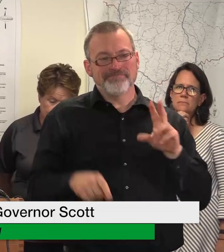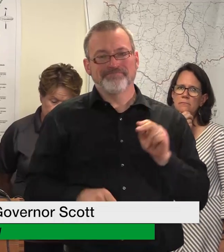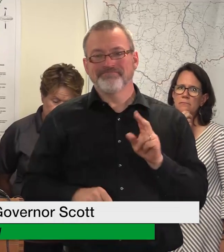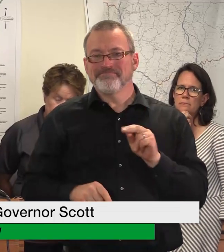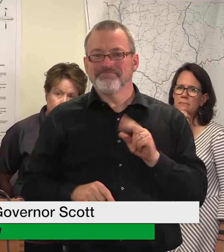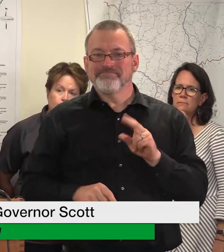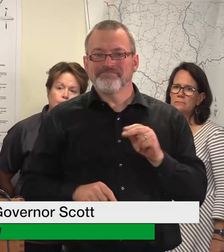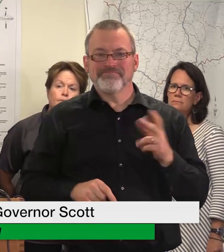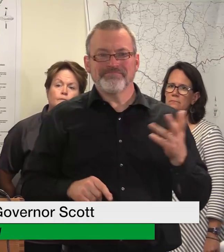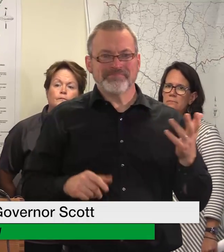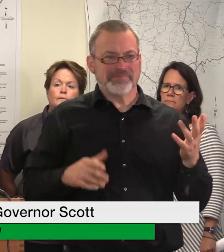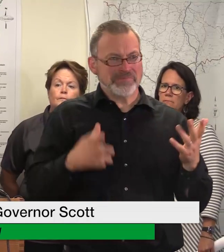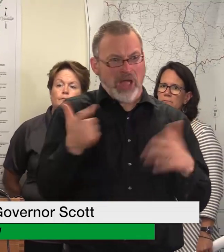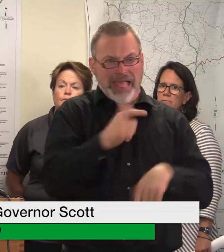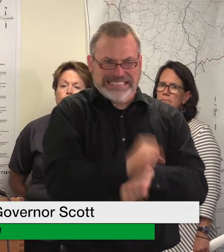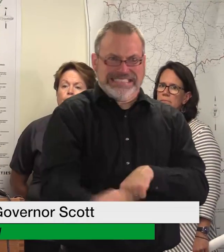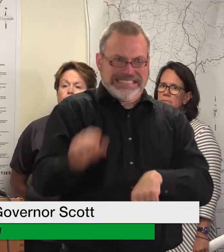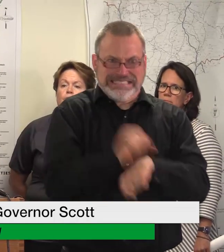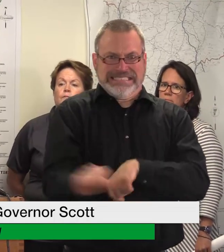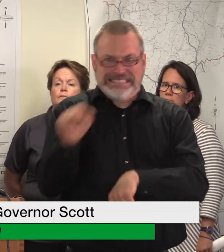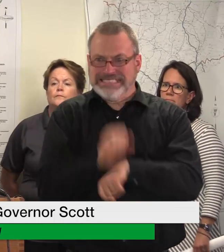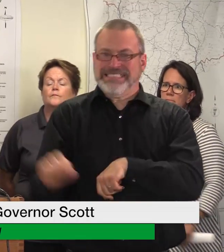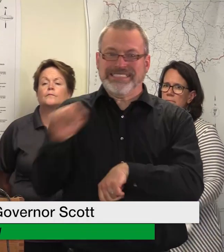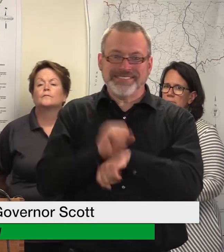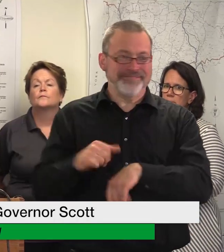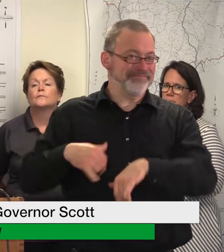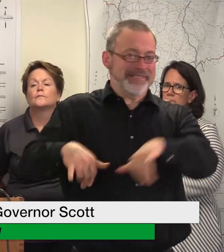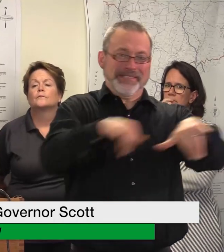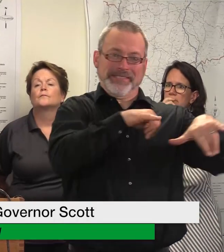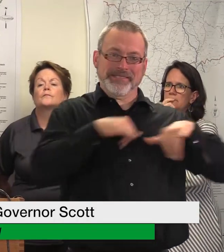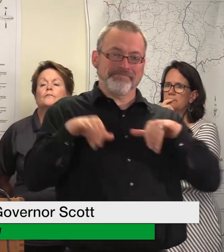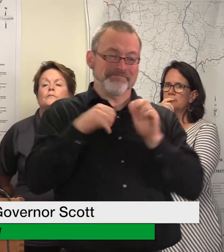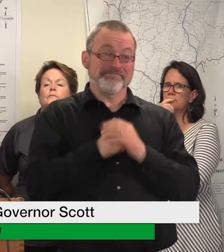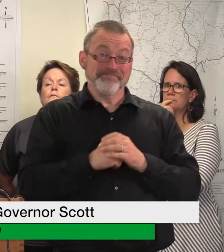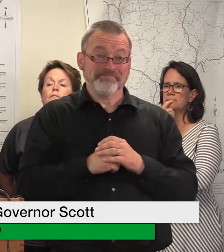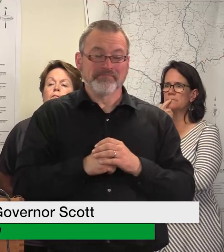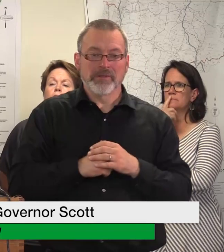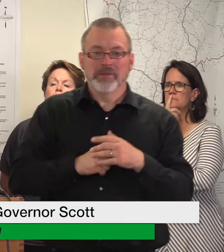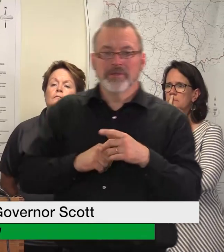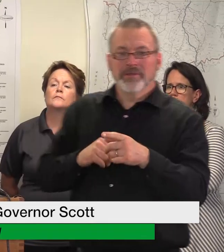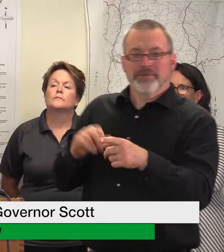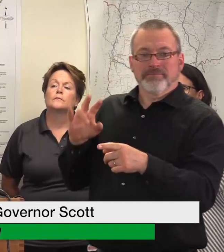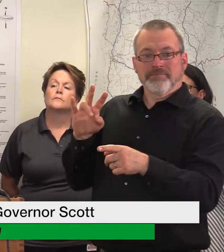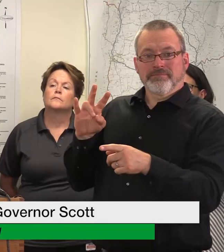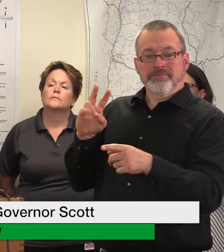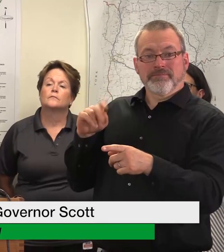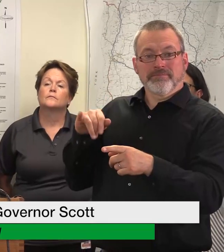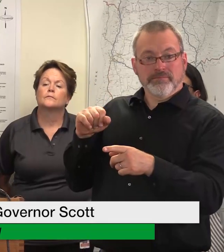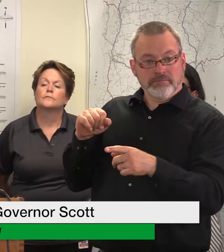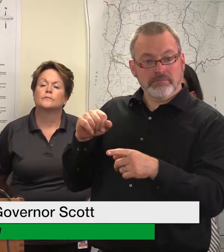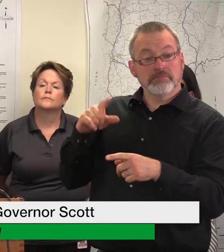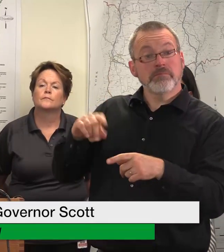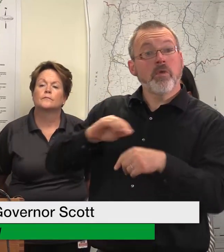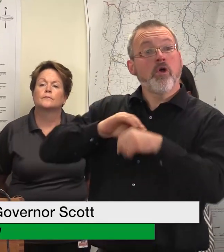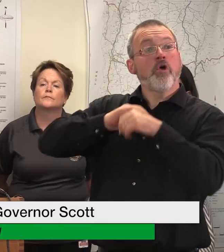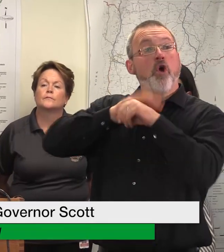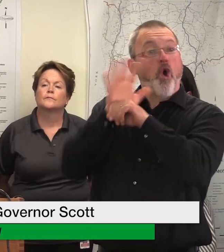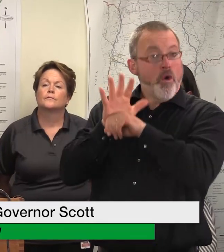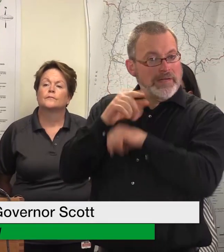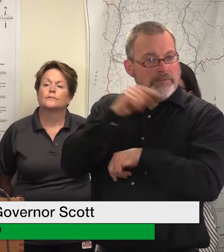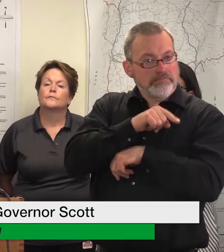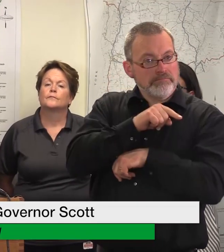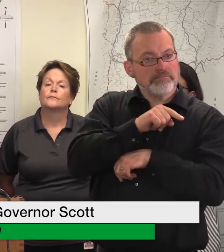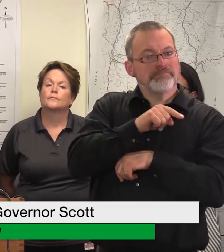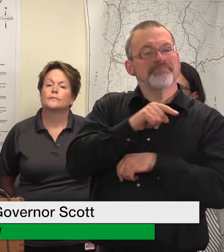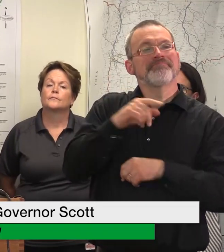time. Governor, after Irene, you appointed a recovery czar. Thinking of doing the same thing here? Yes, we will have one. How's